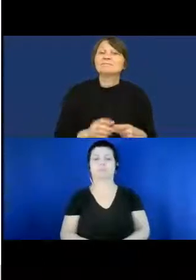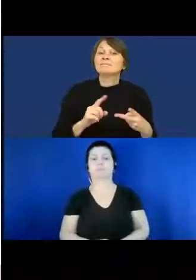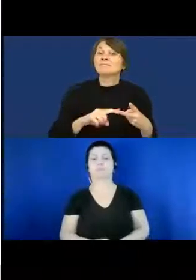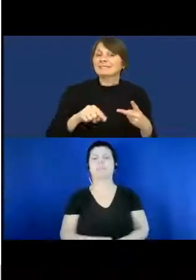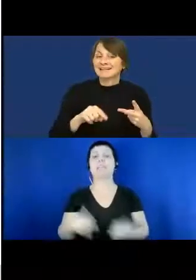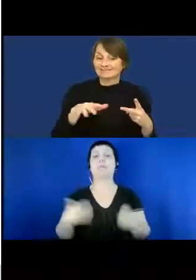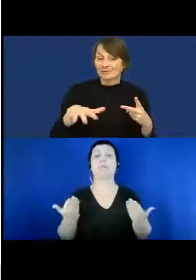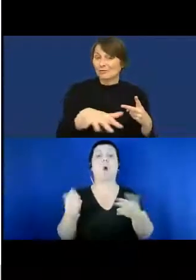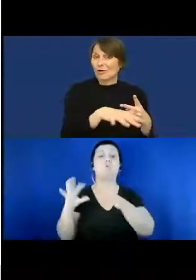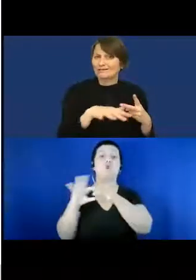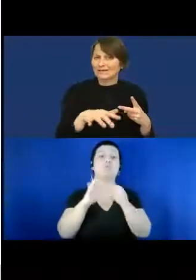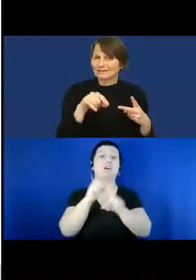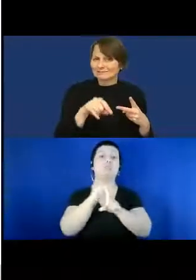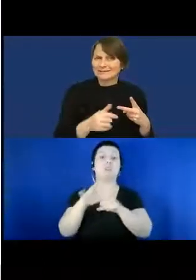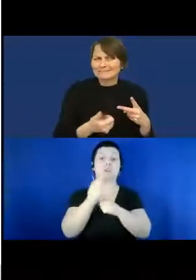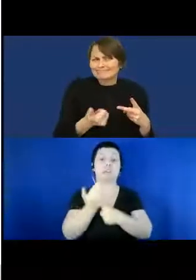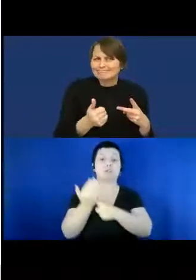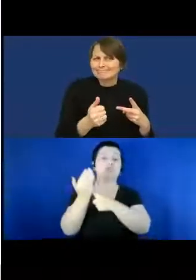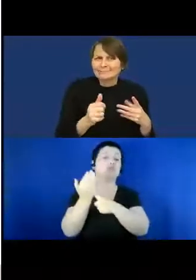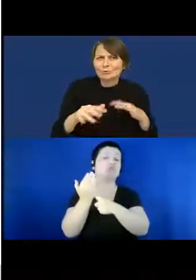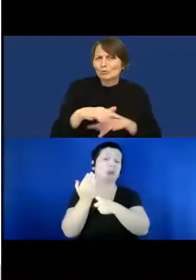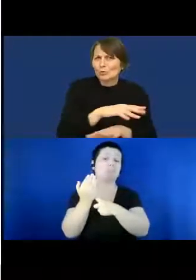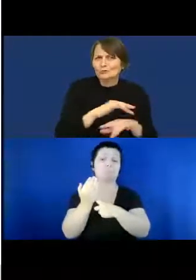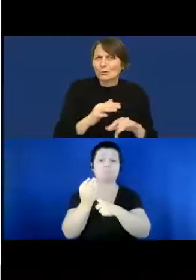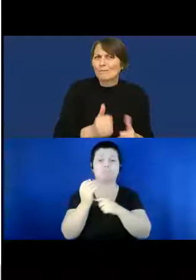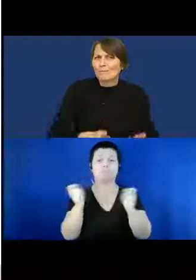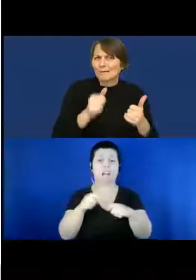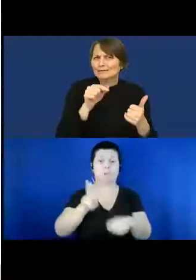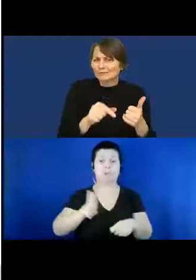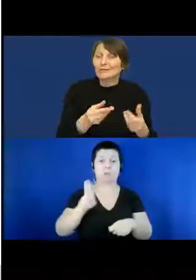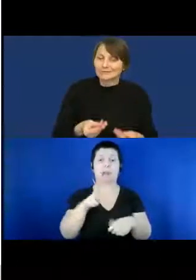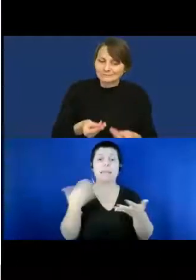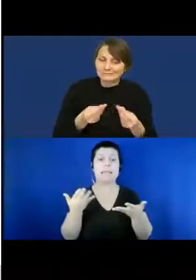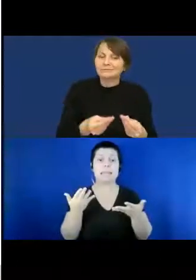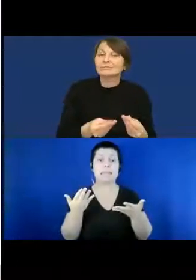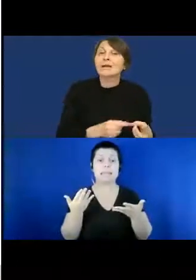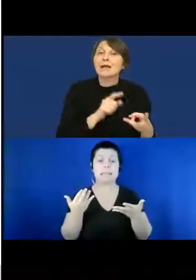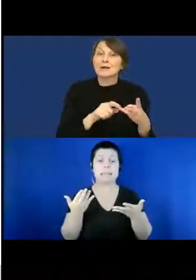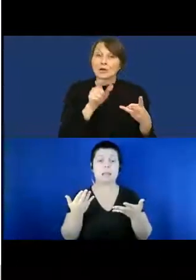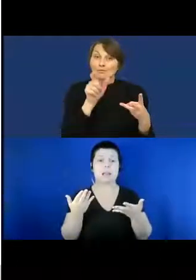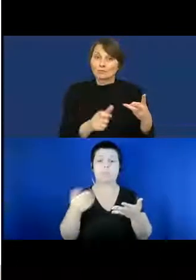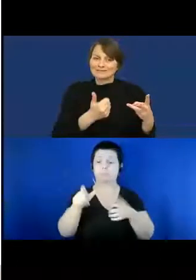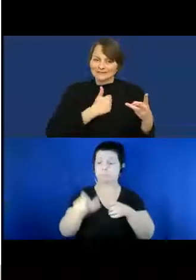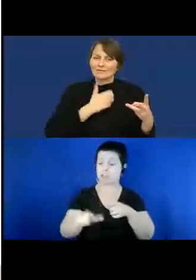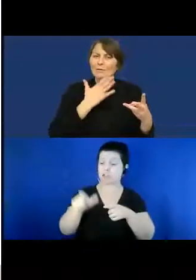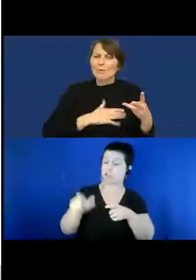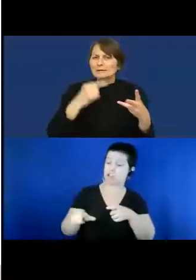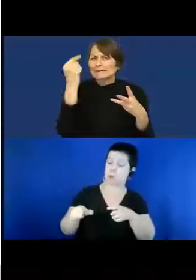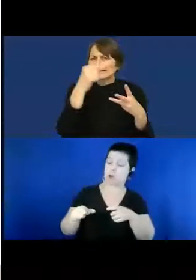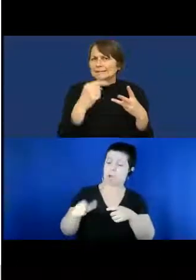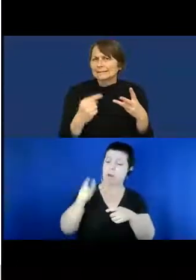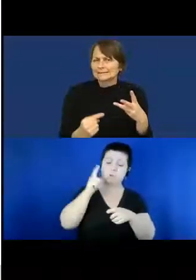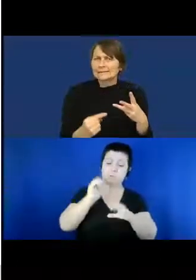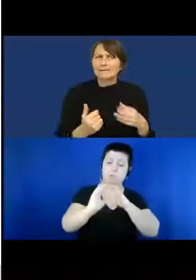used? And what are the requirements and user needs when it comes to technology-enhanced